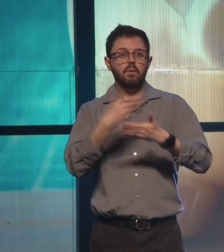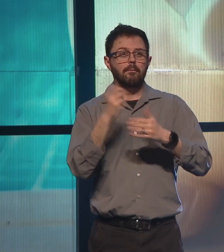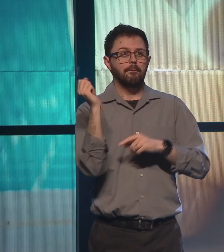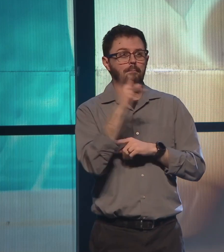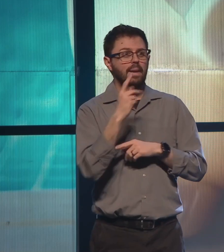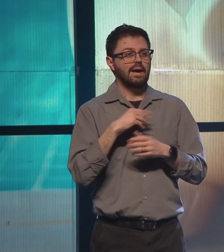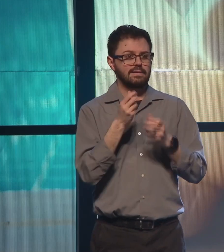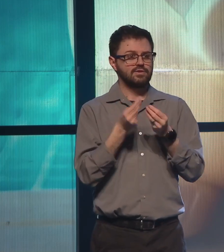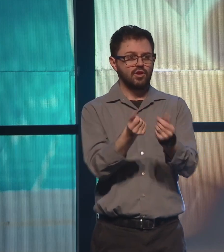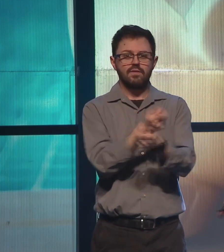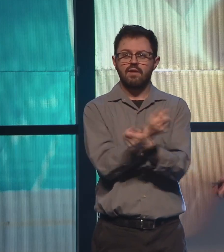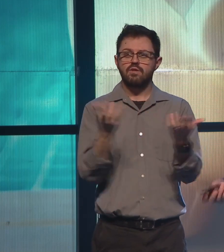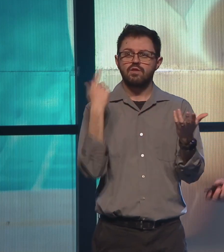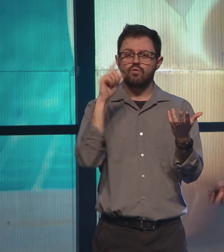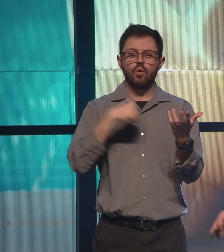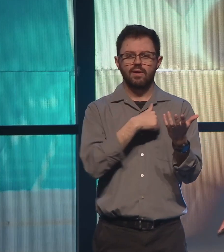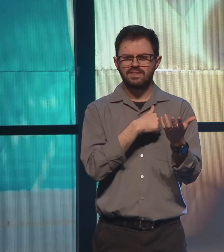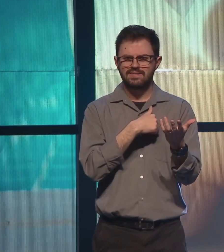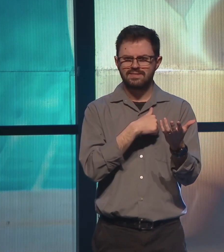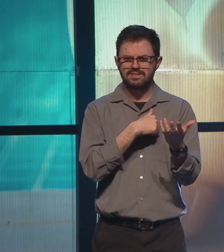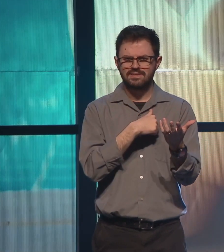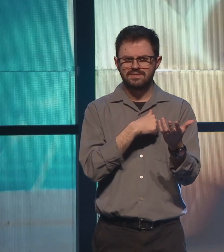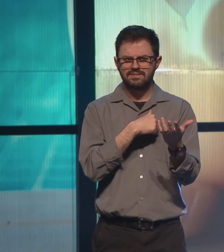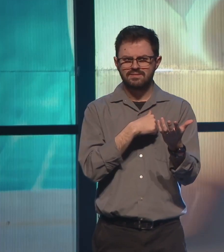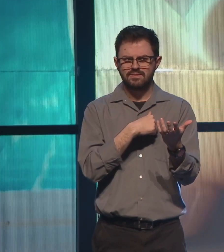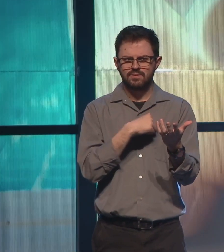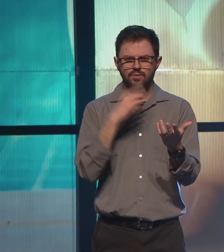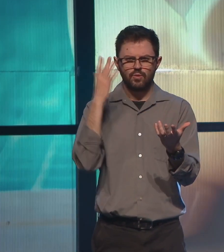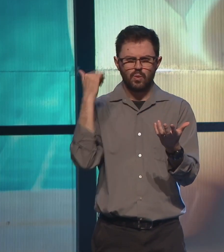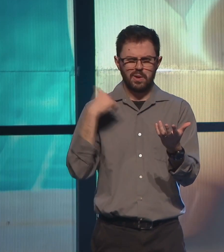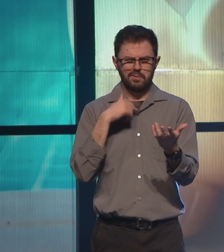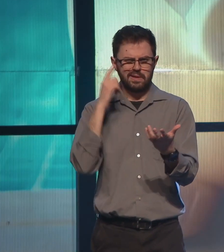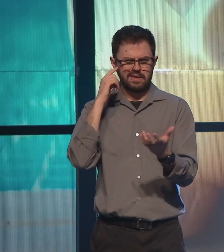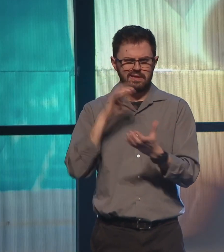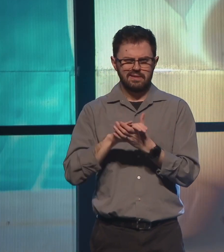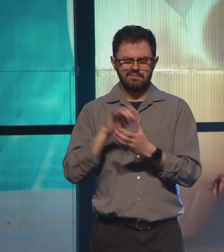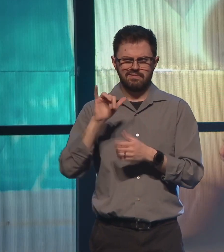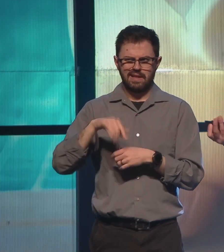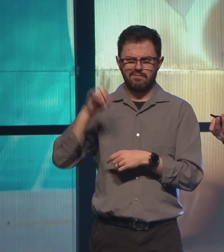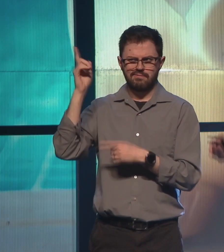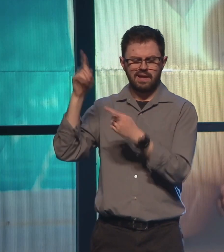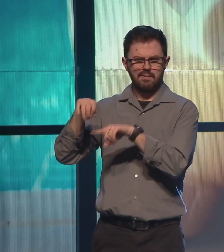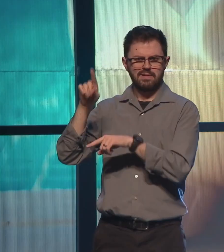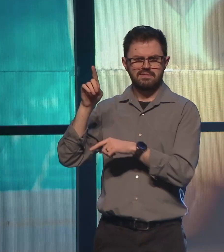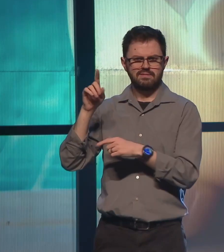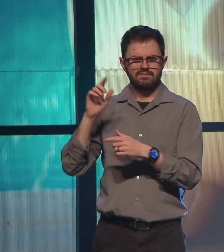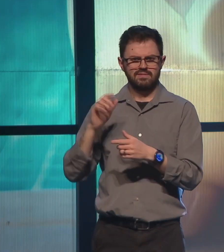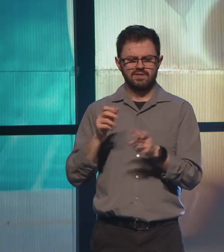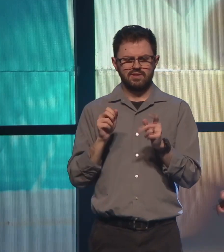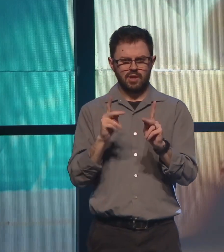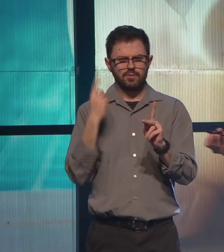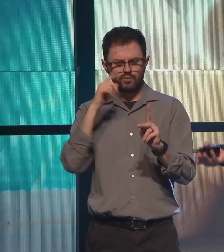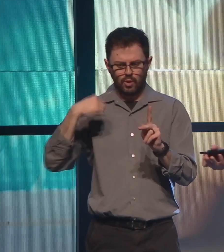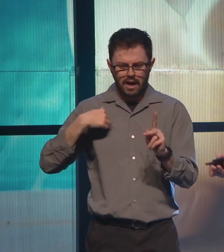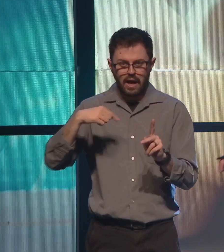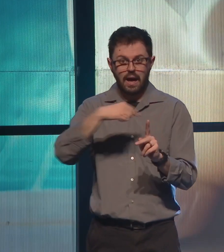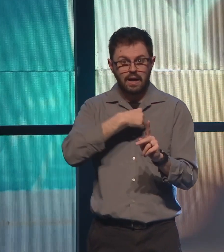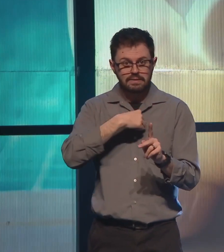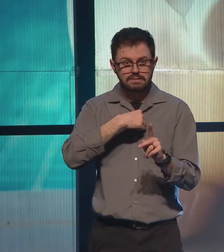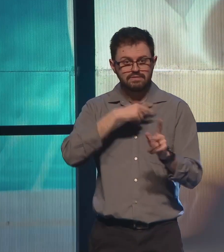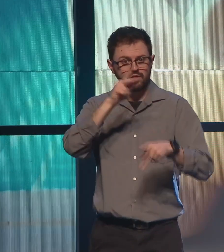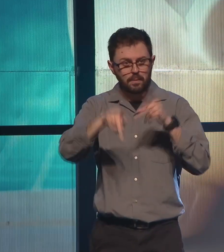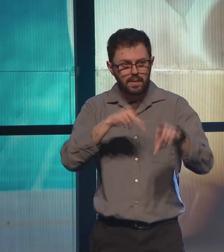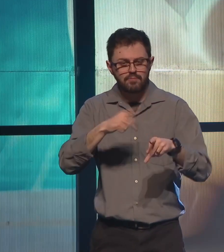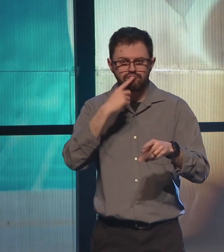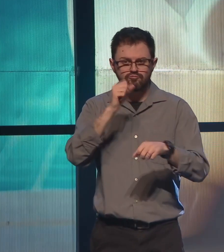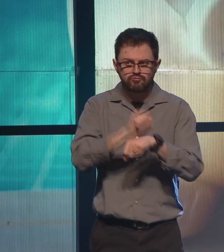history of the church we ever think that's going to happen. Like the opportunity is ours as a church, as individuals, to